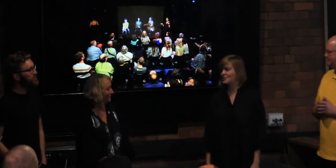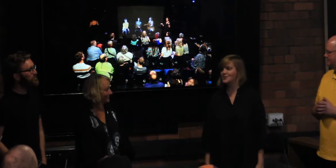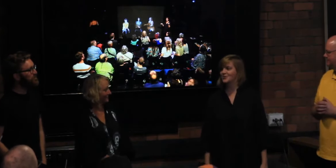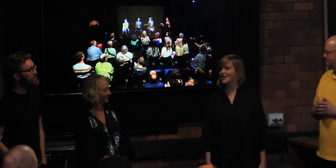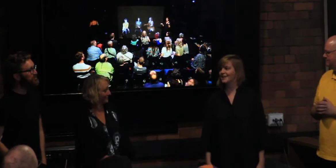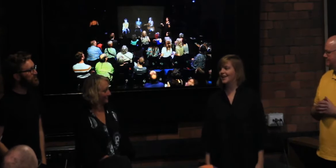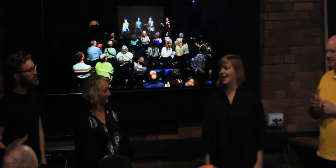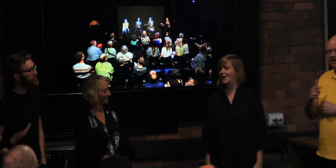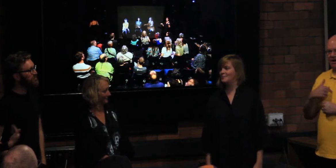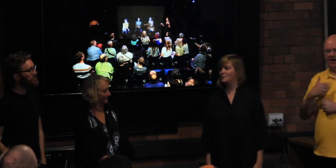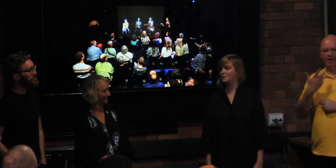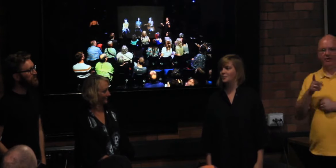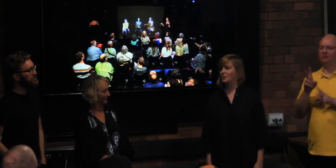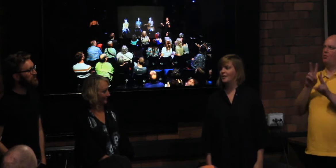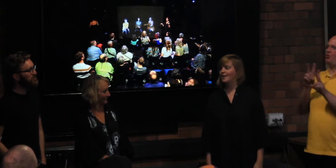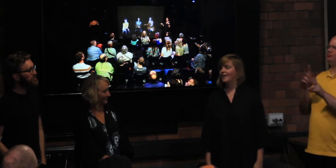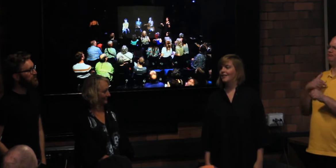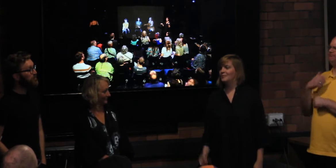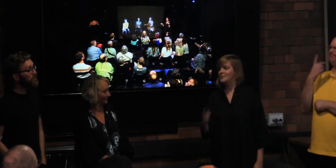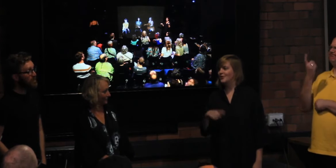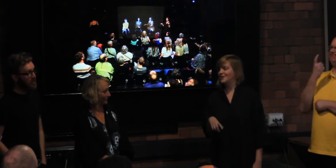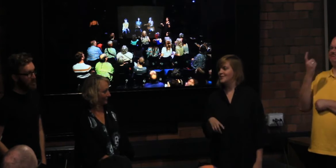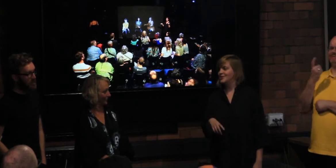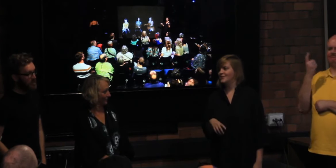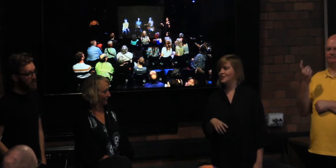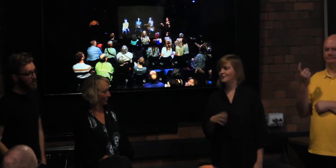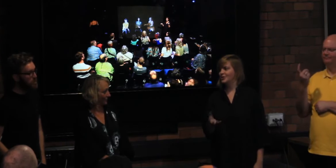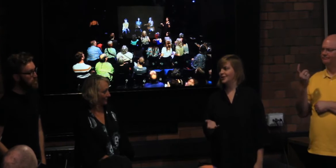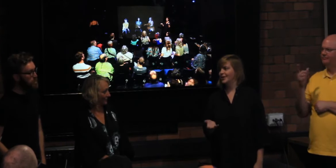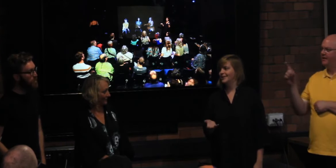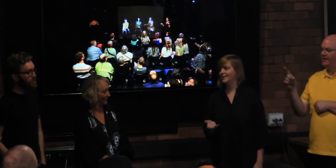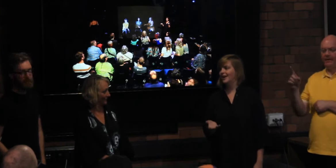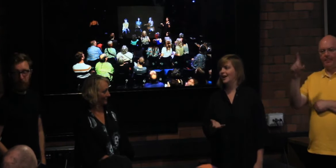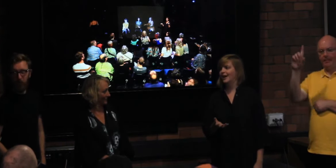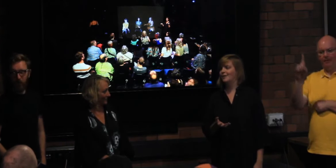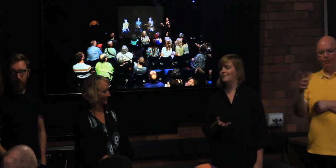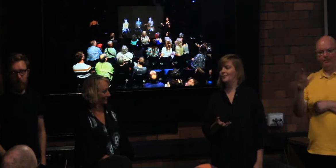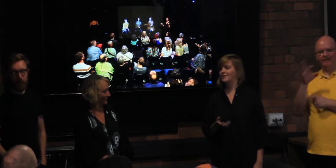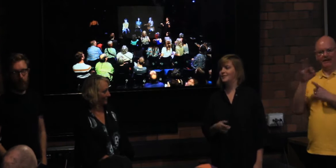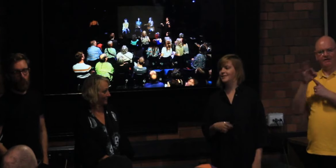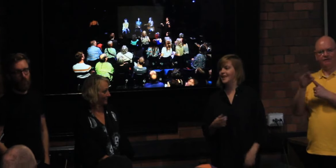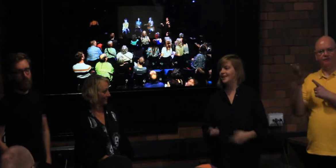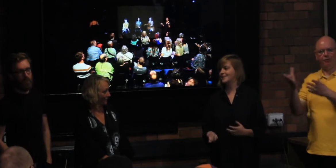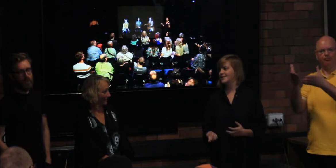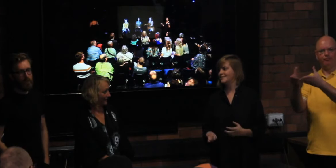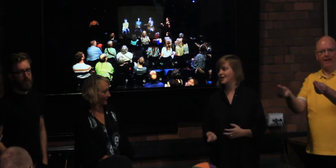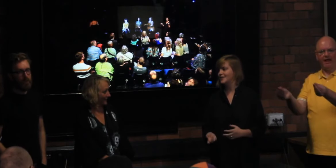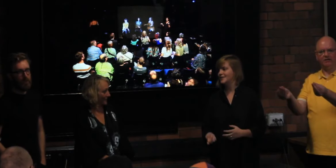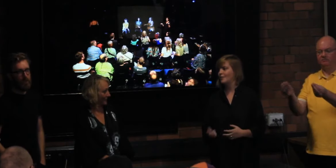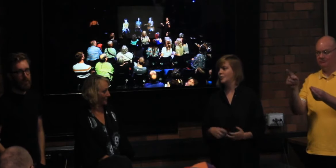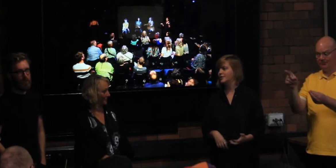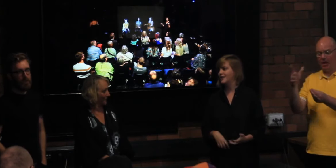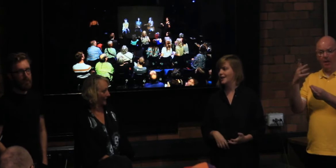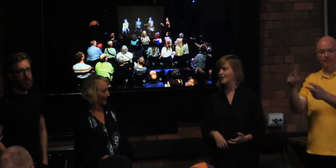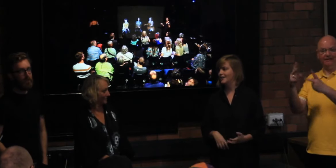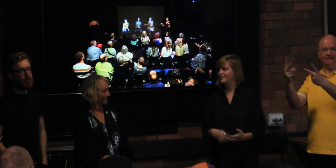I was wondering, the people that you interviewed originally, did they get to see the piece,